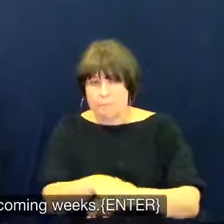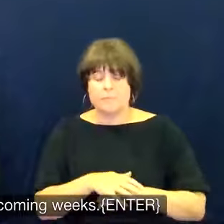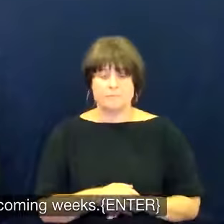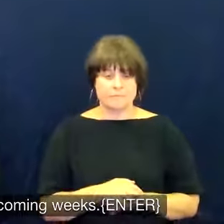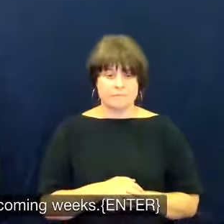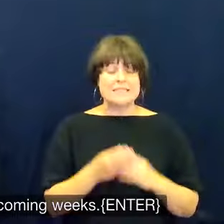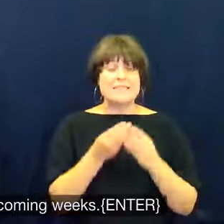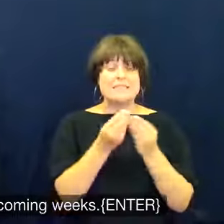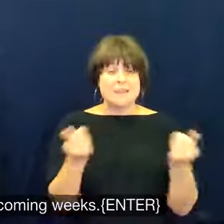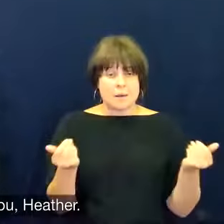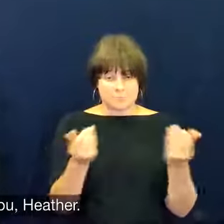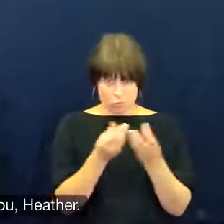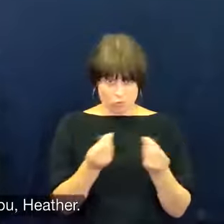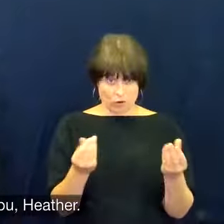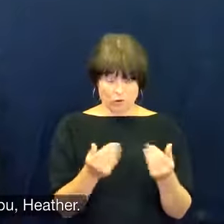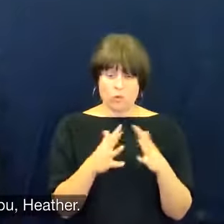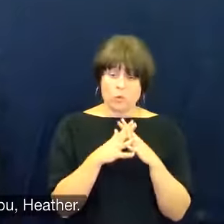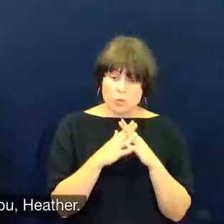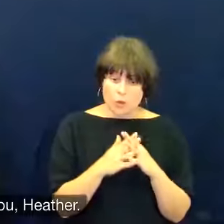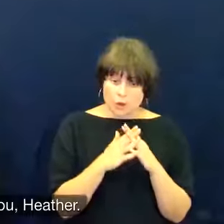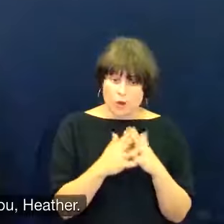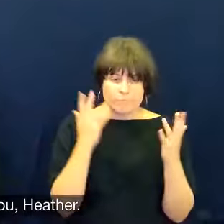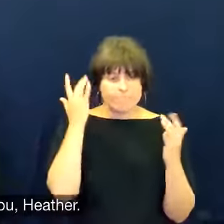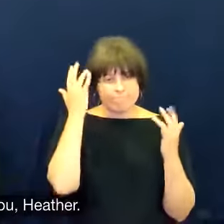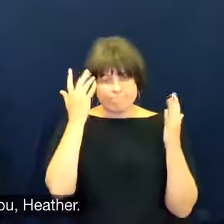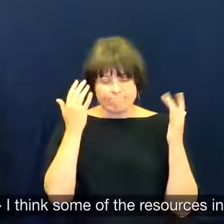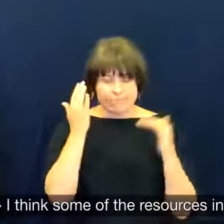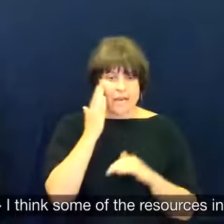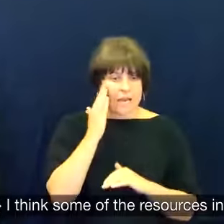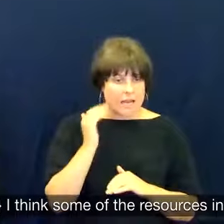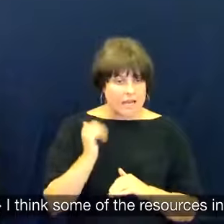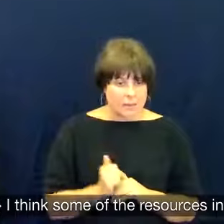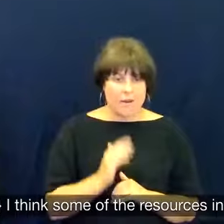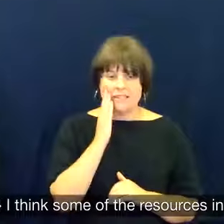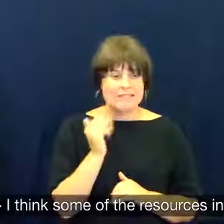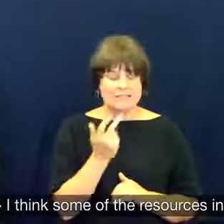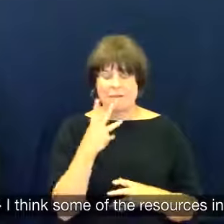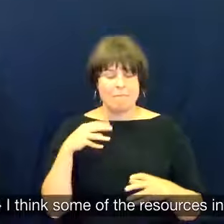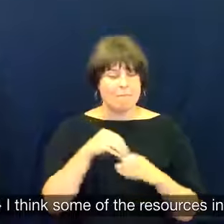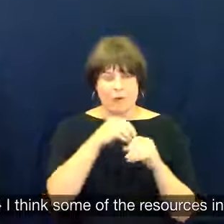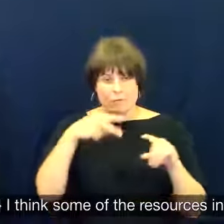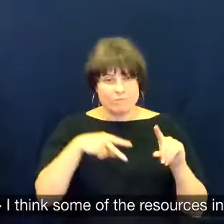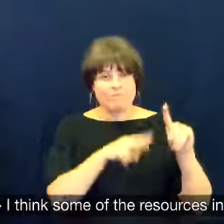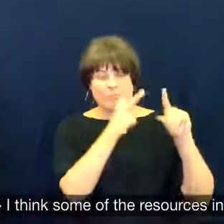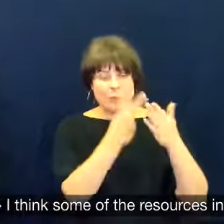some of the resources in there are just useful to think about anyway, even if you're not in the mentoring program.